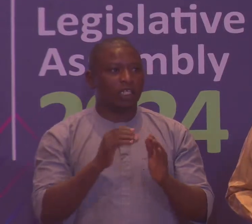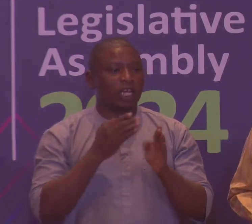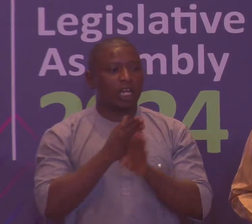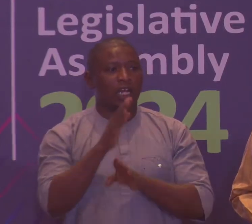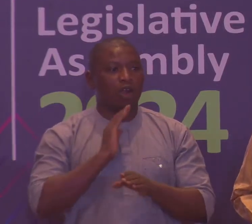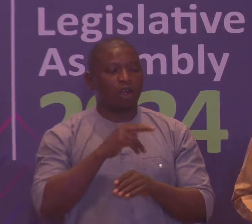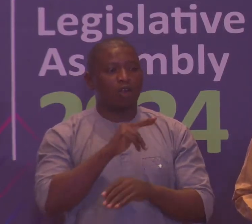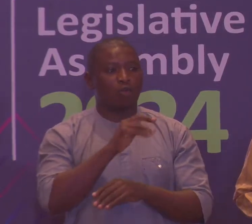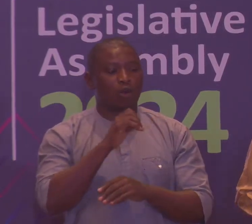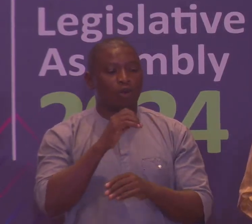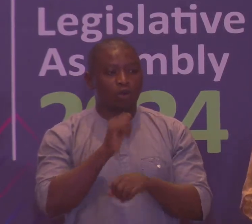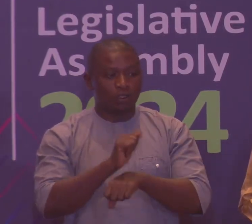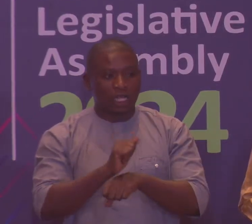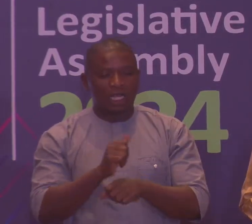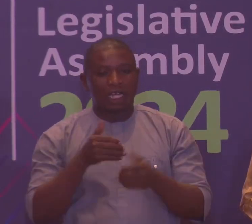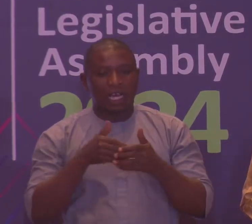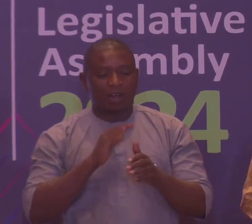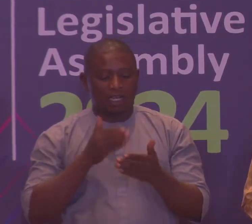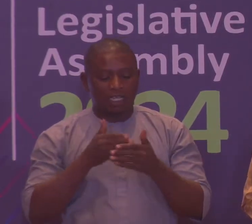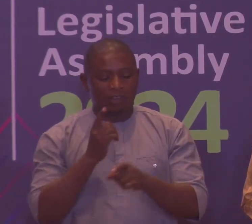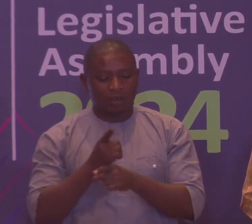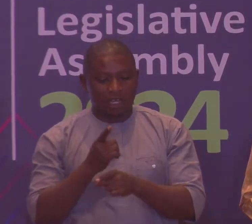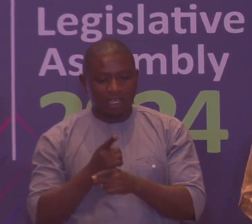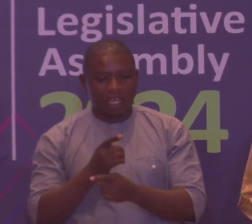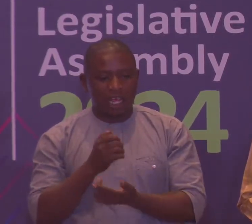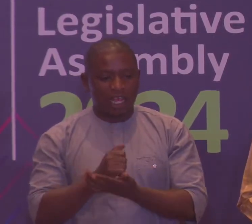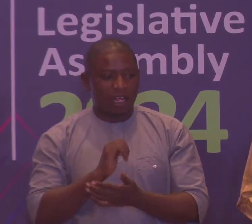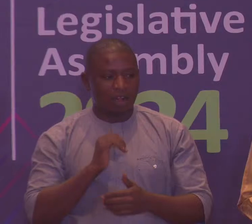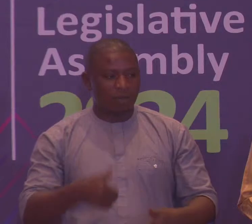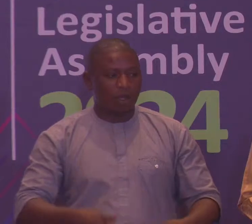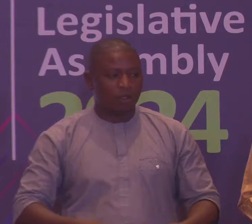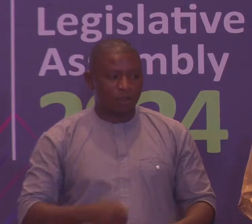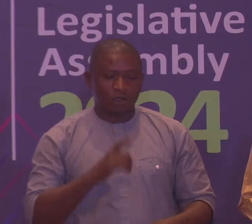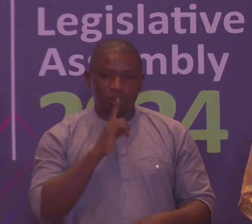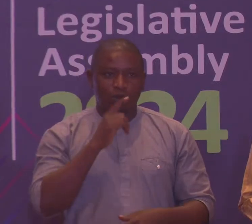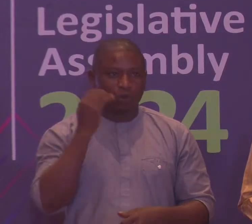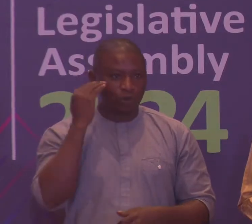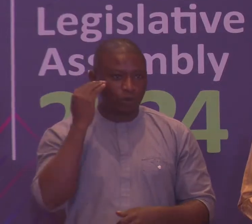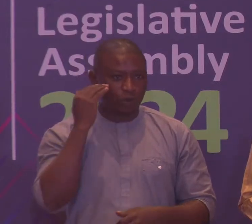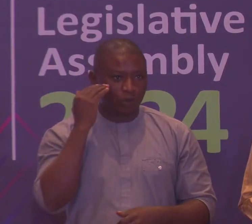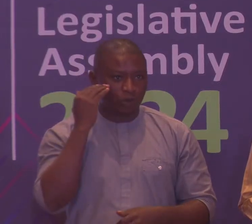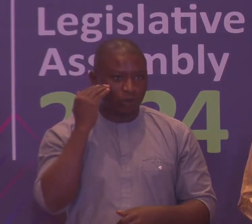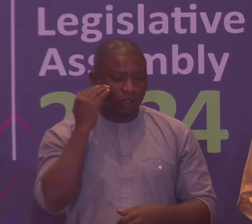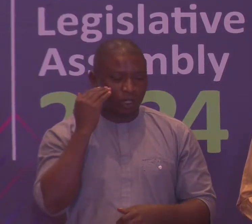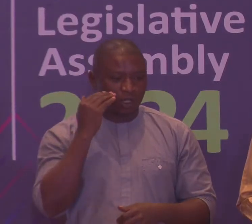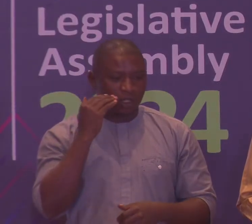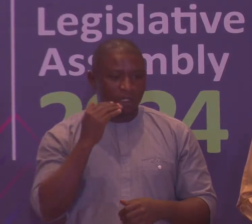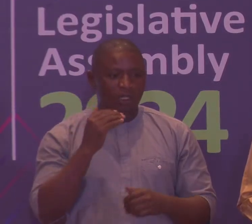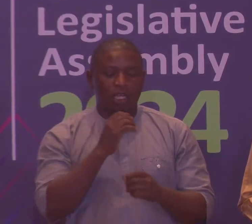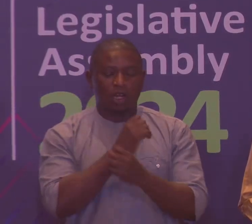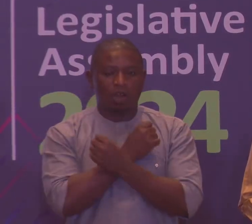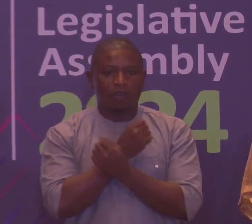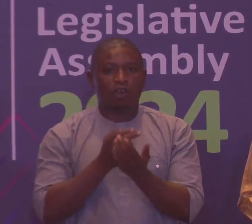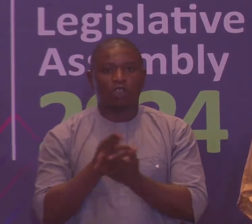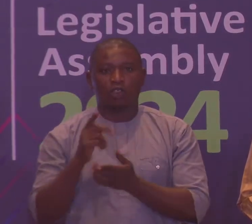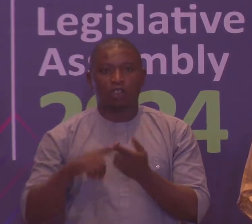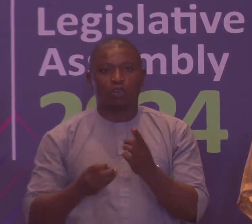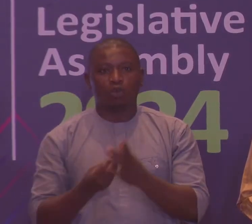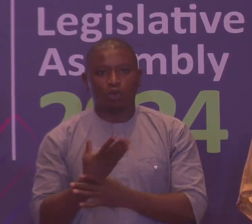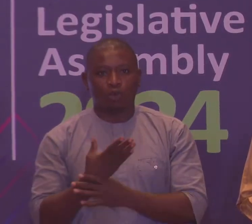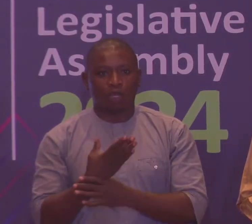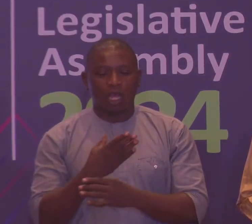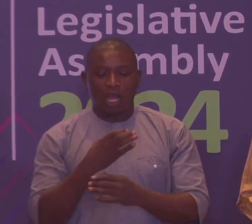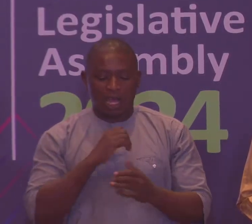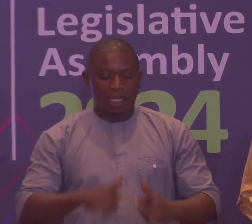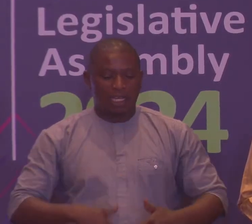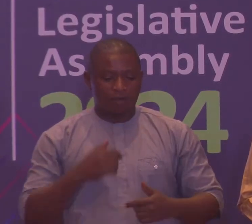our noble cause, guide our leaders right, help our youth the truth to know, in love and honesty to grow, and